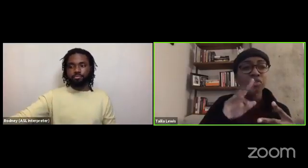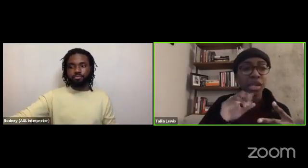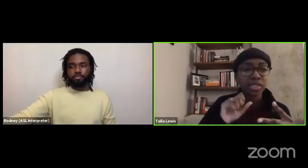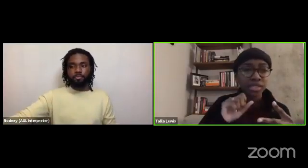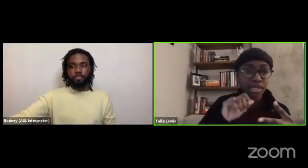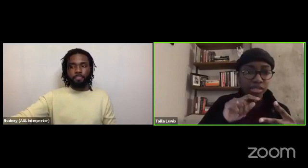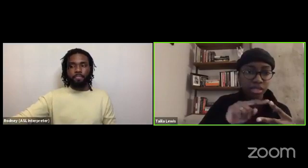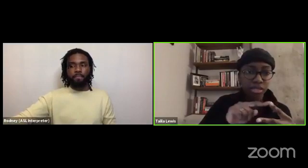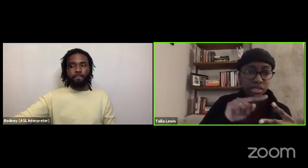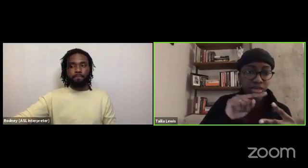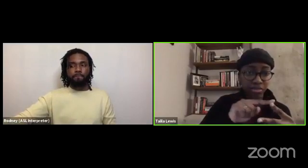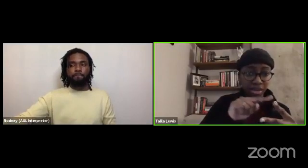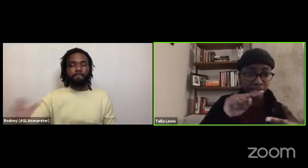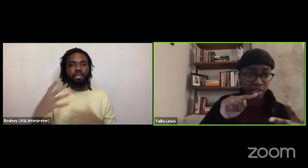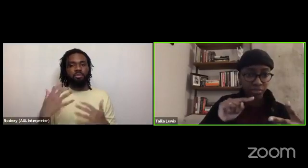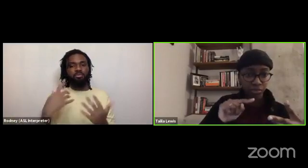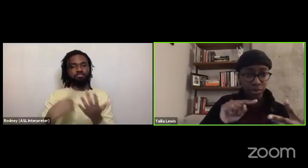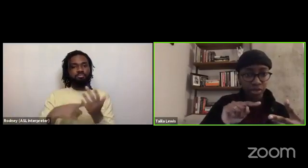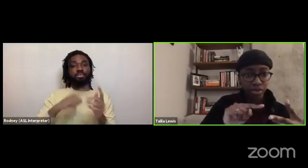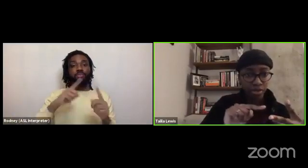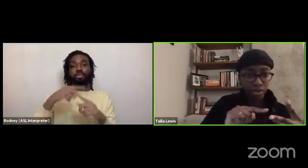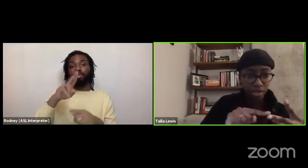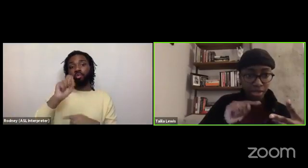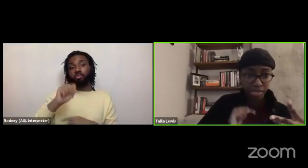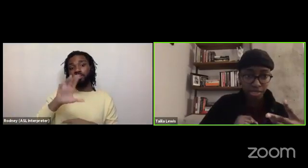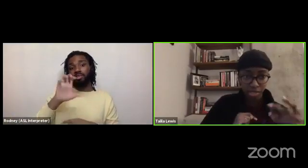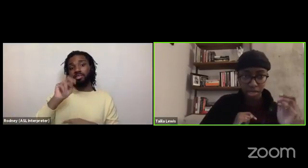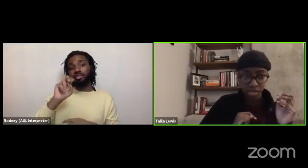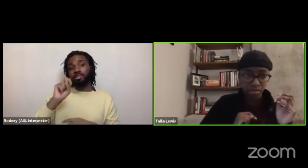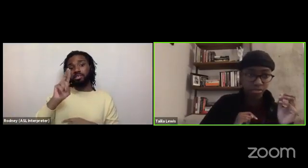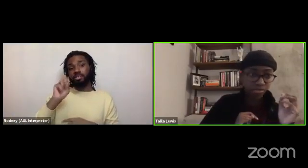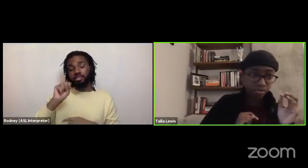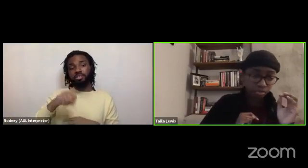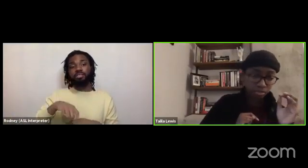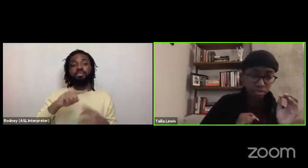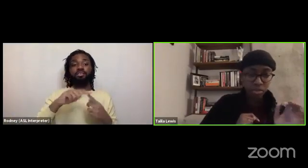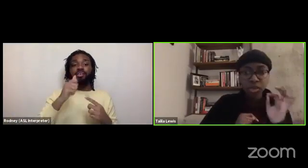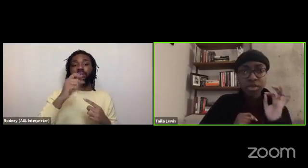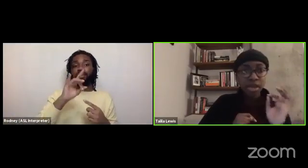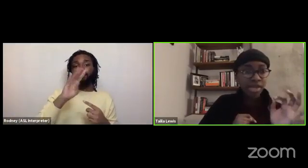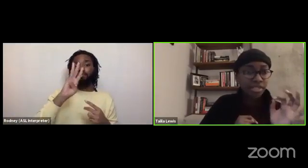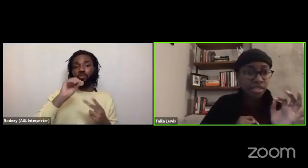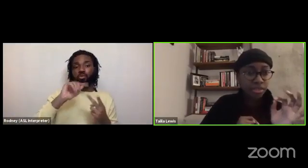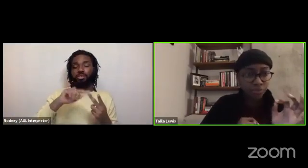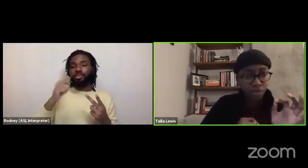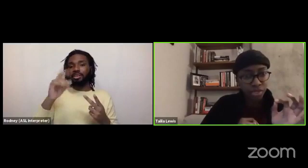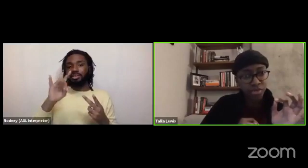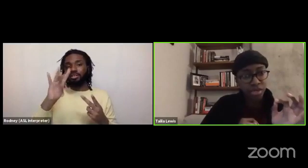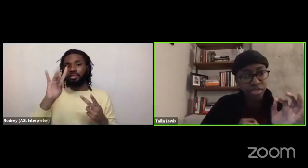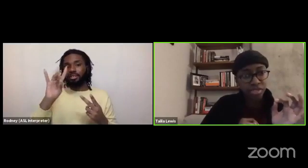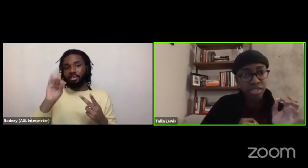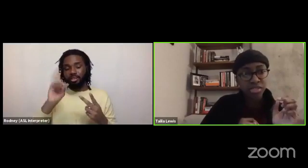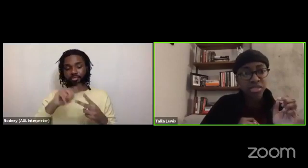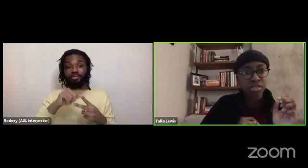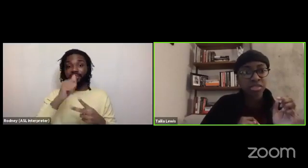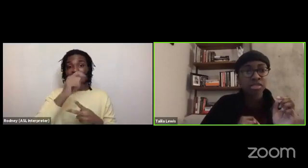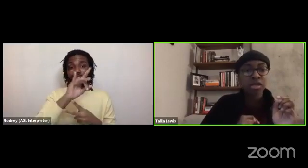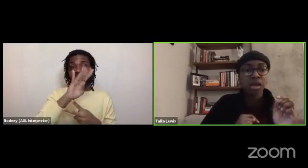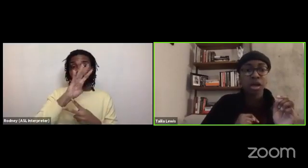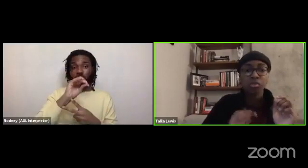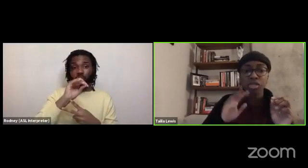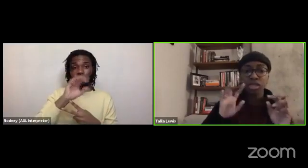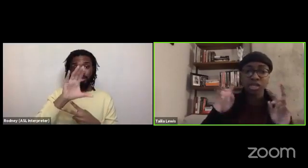about the United States Census of 1840 and 1880. The 1840 United States